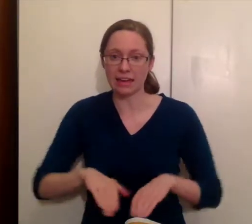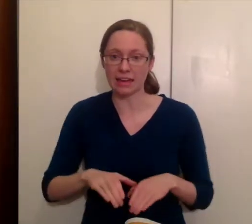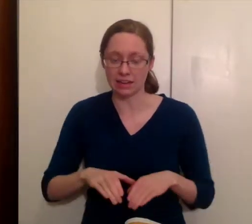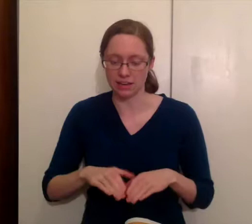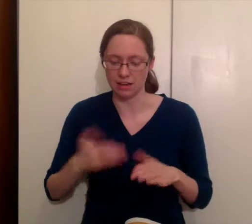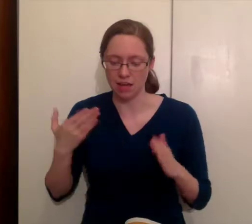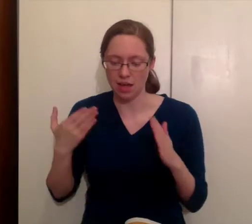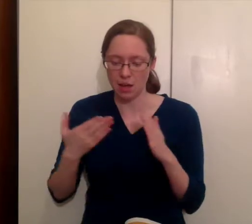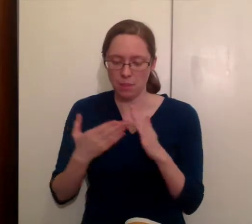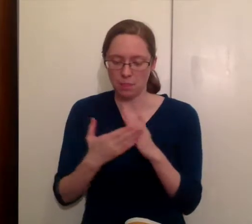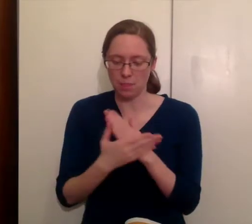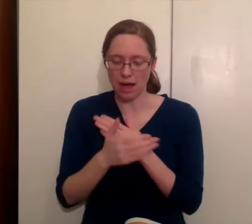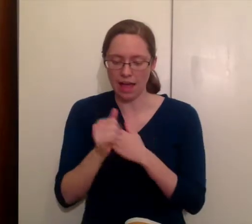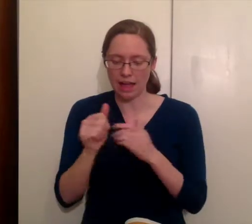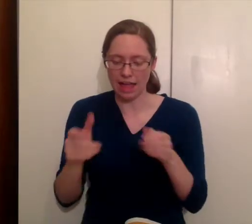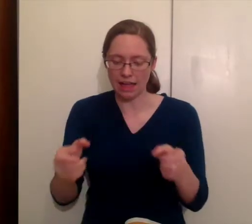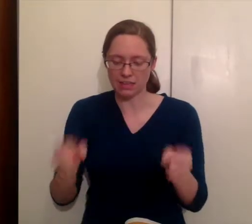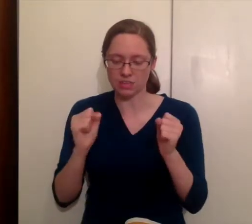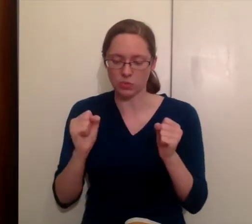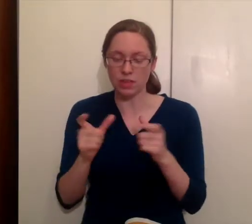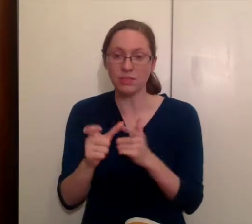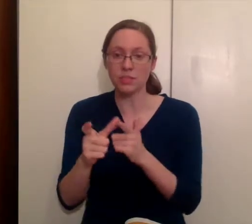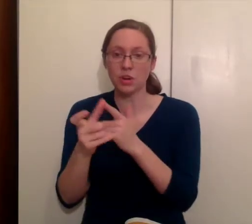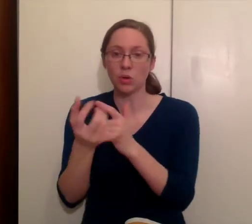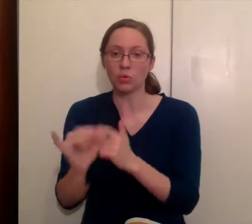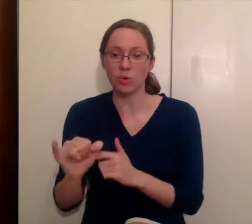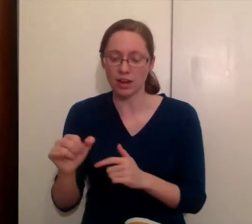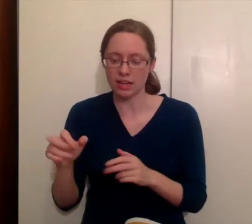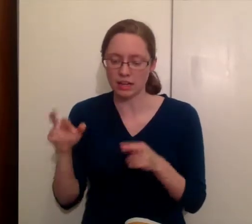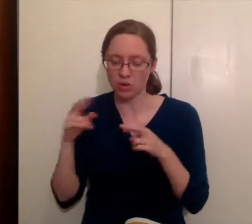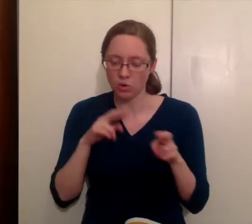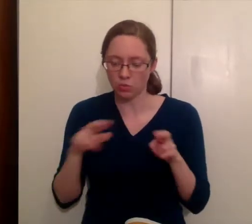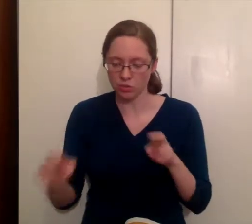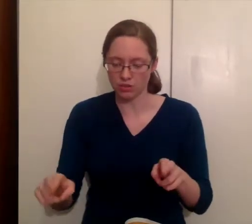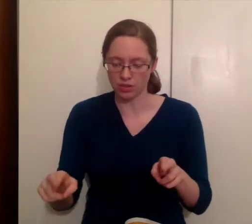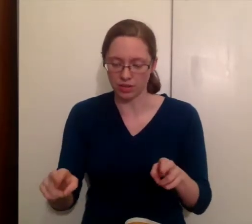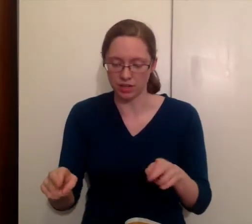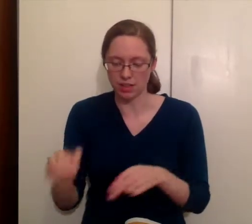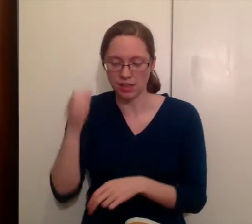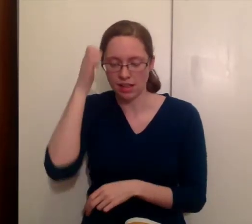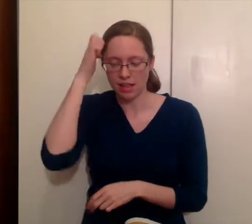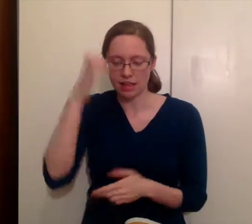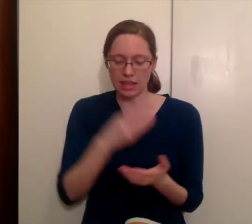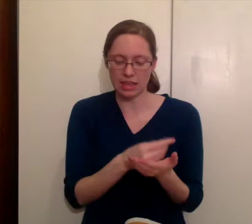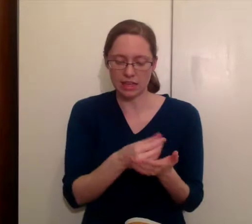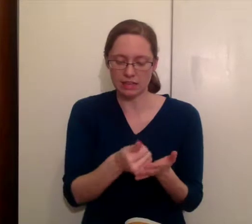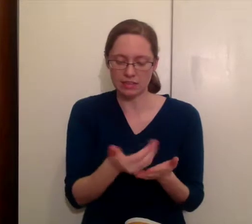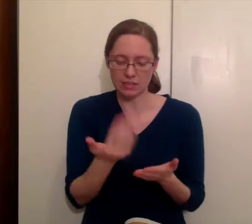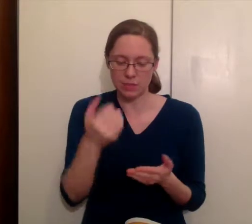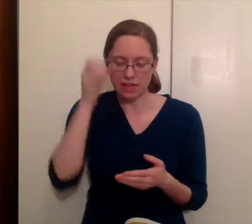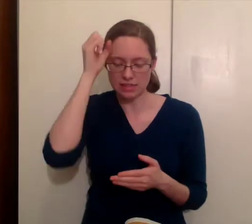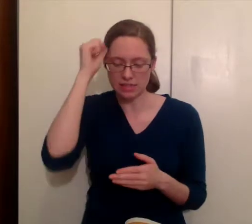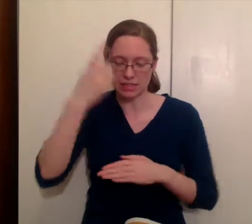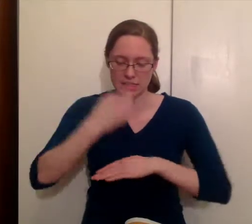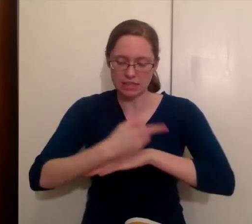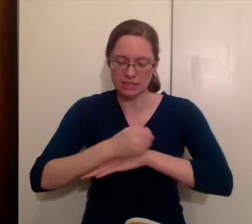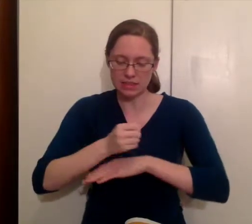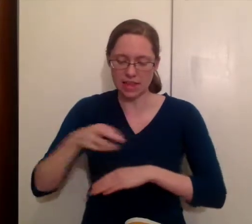canyon by a swift running river. He spent his